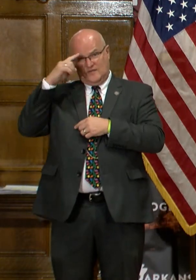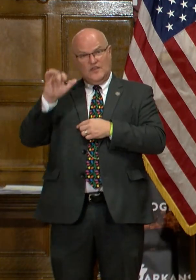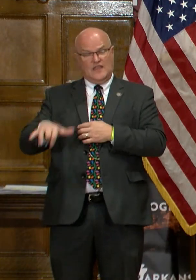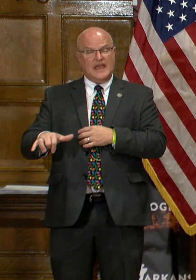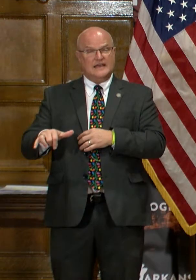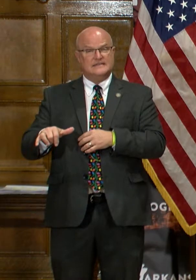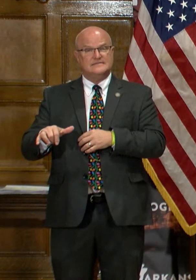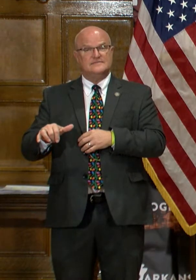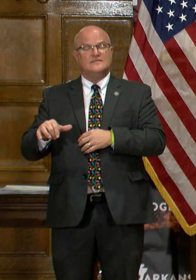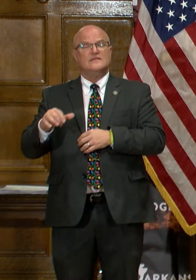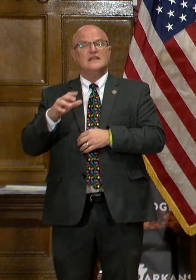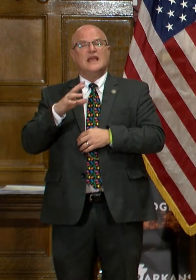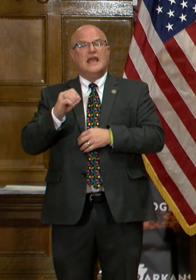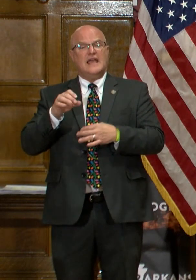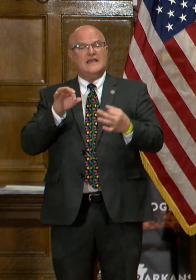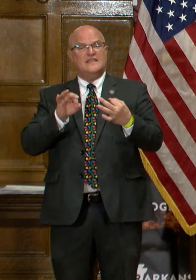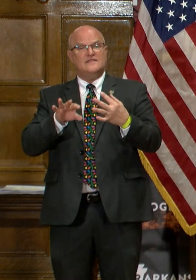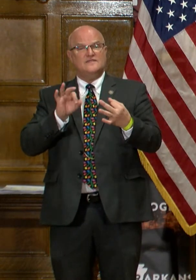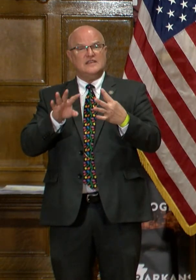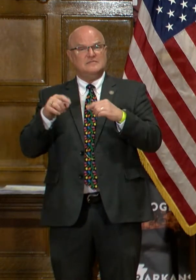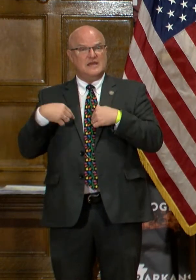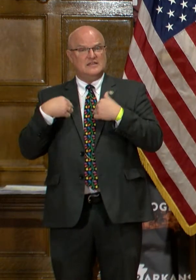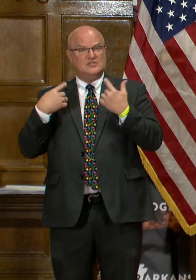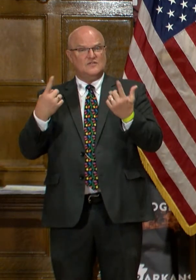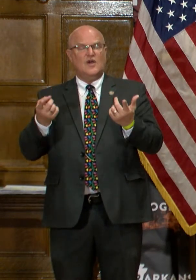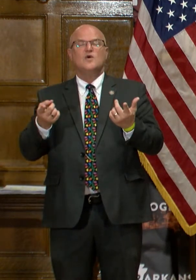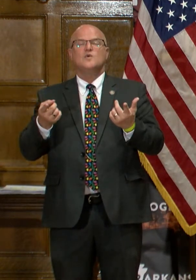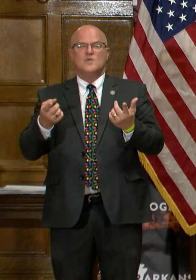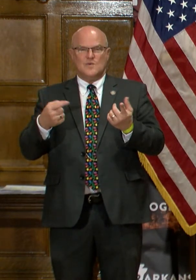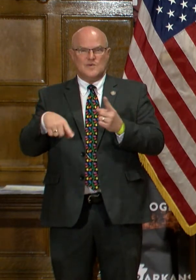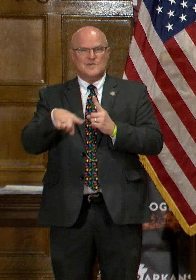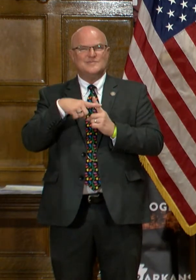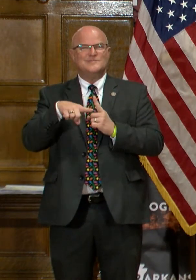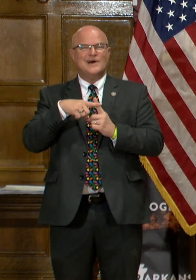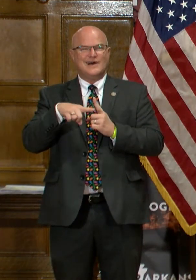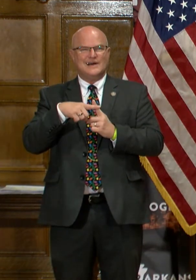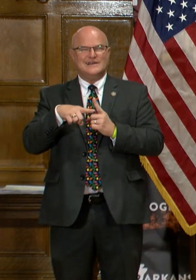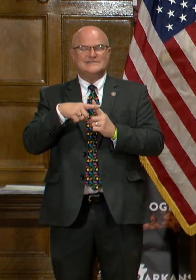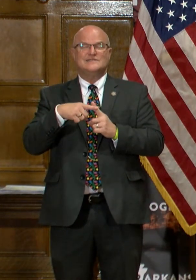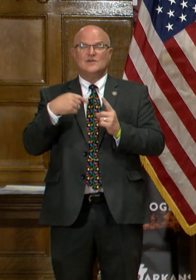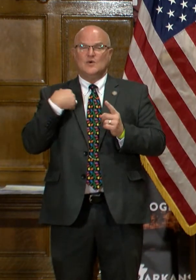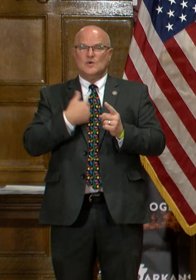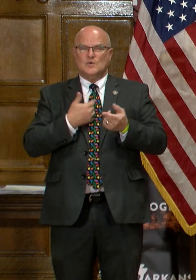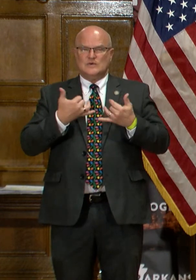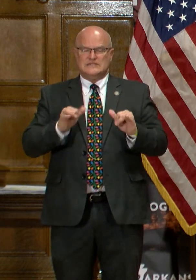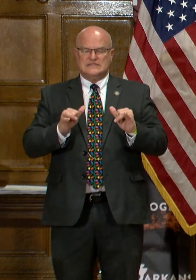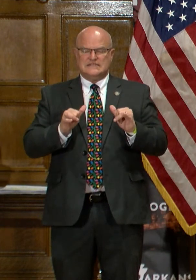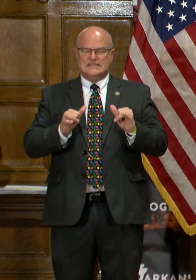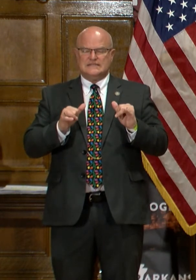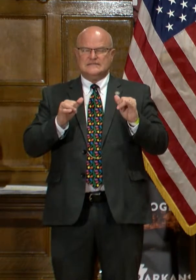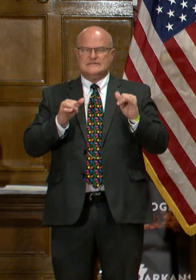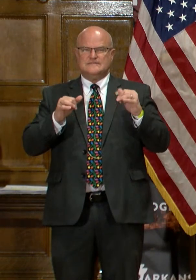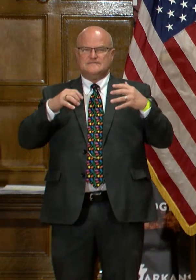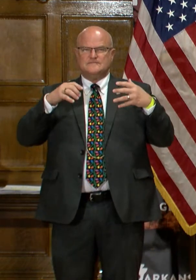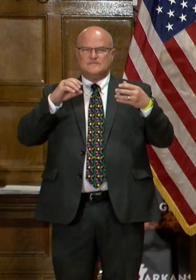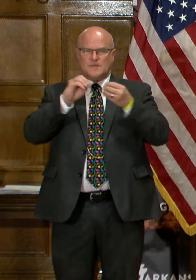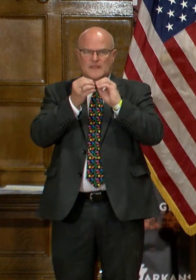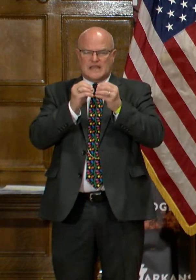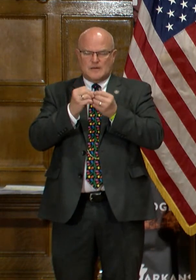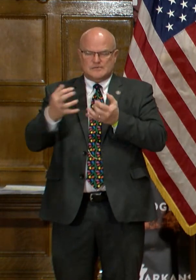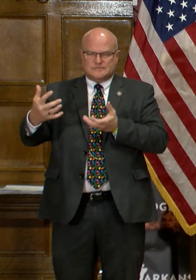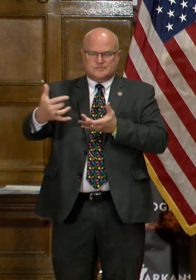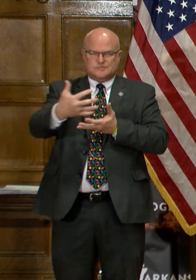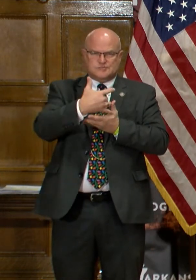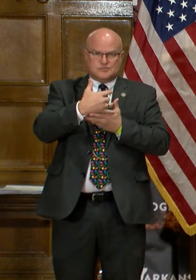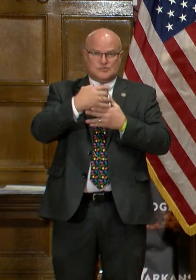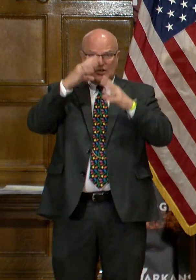that. And the feedback so far has been very positive. While we're still crunching data, we can say from